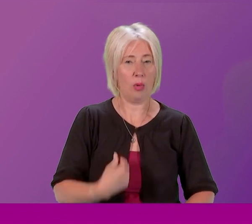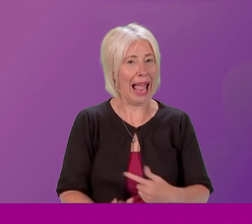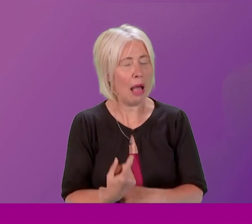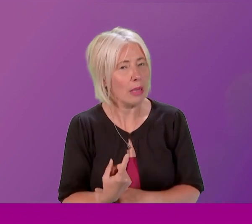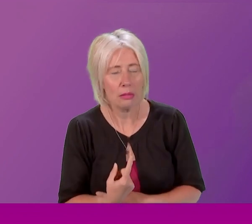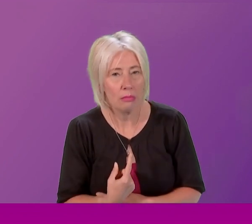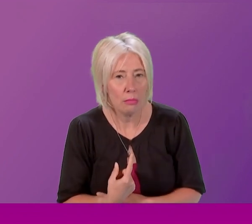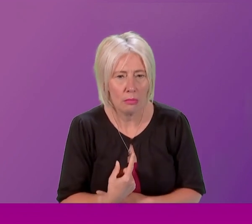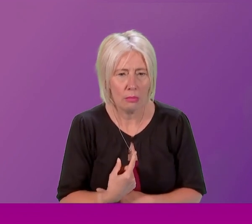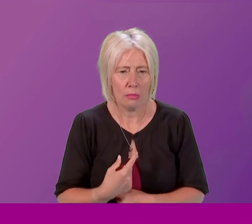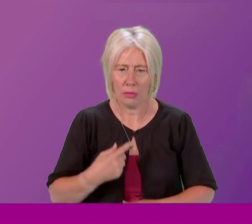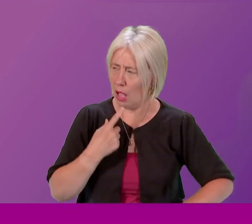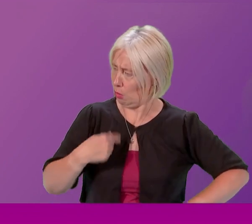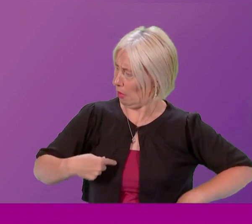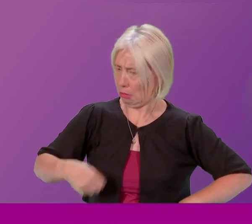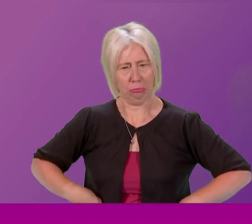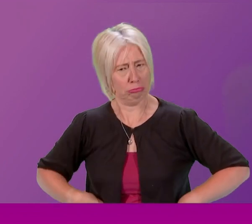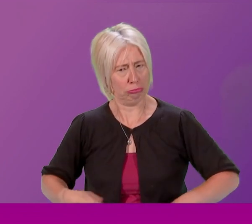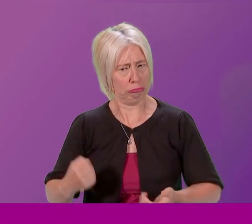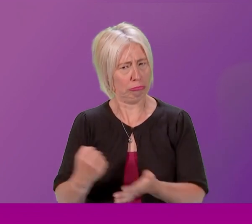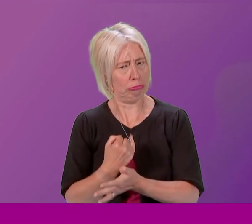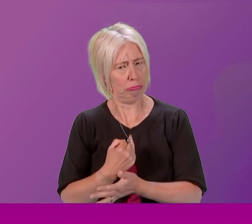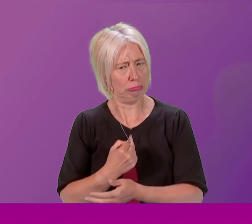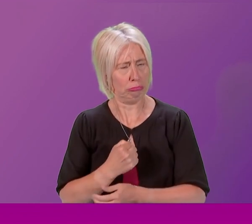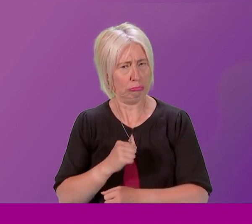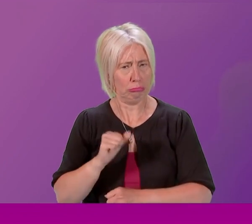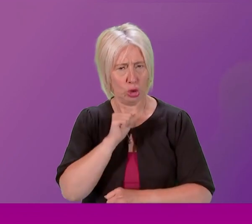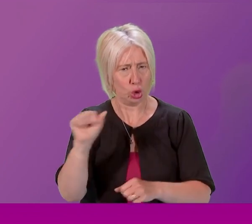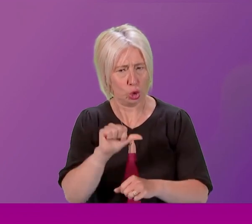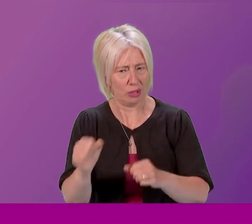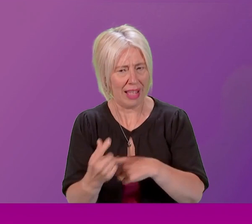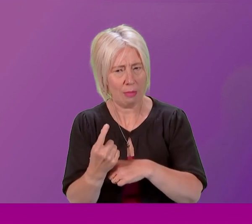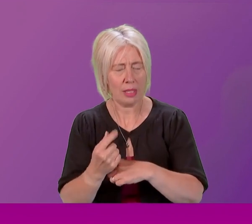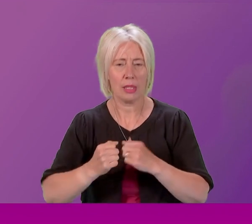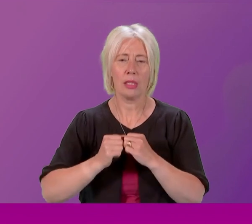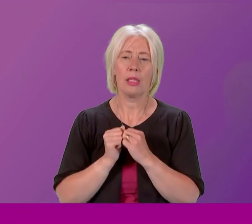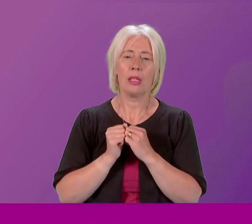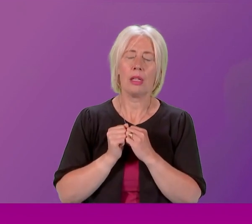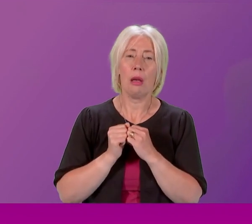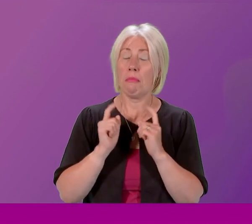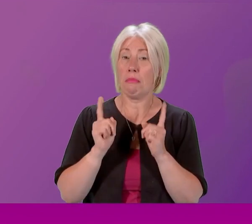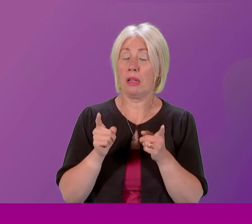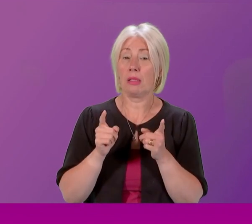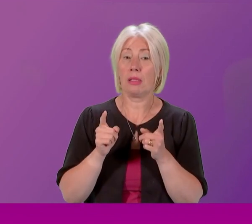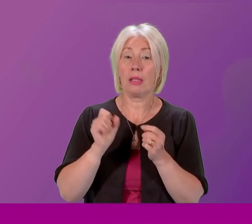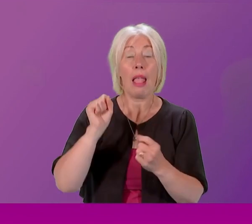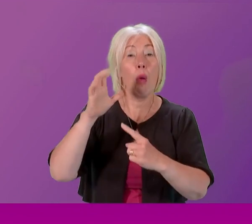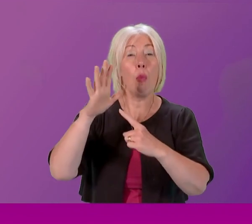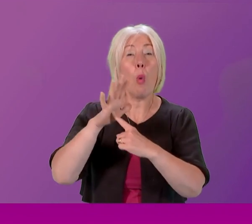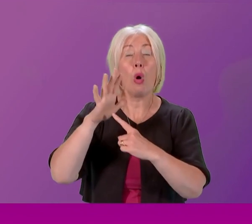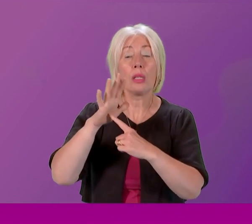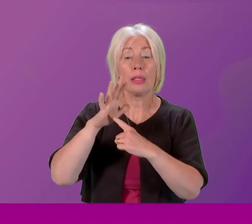know, and I was fairly, a bit indignant about it and whatever. I think the